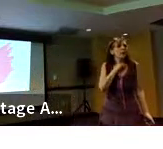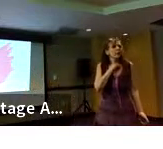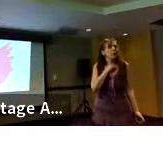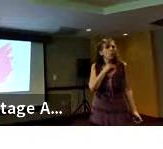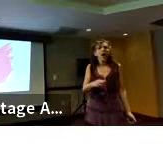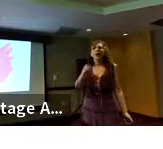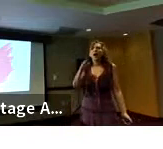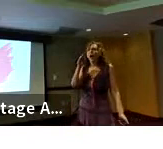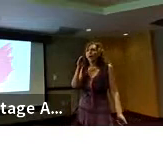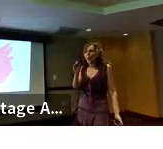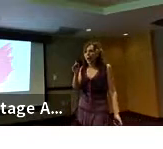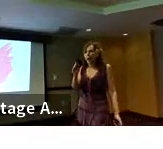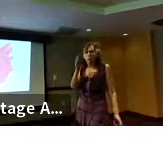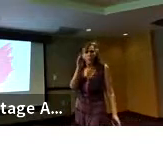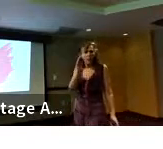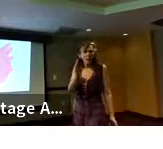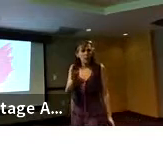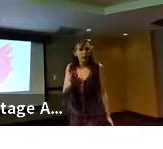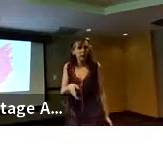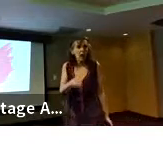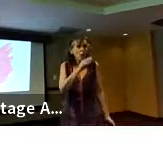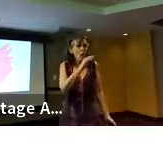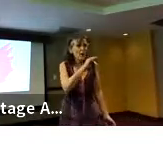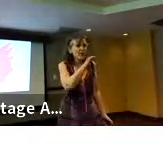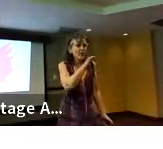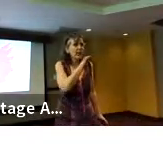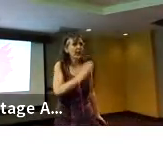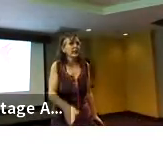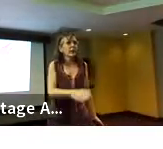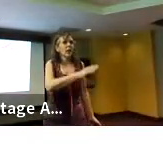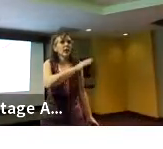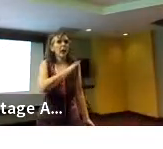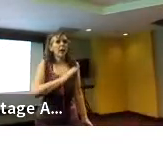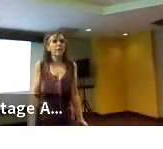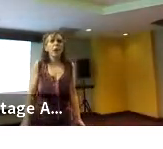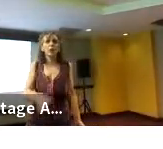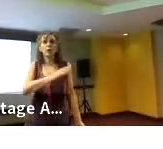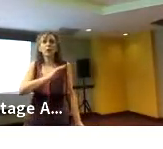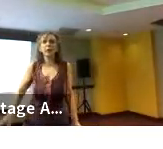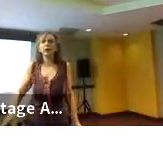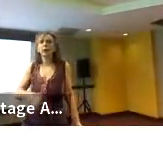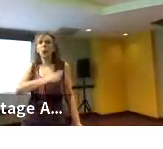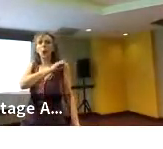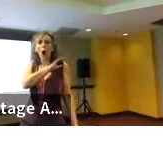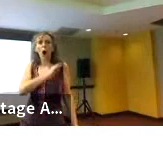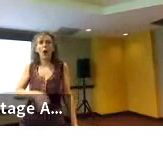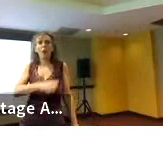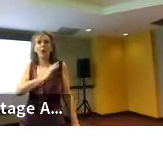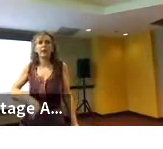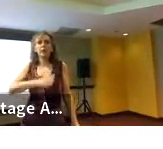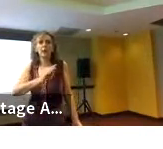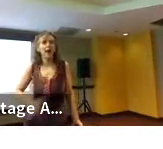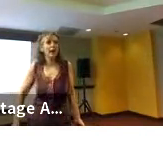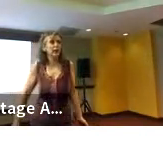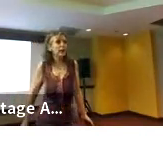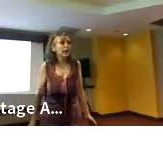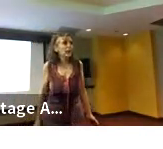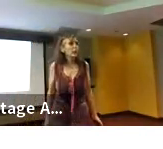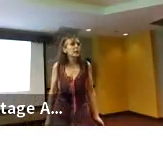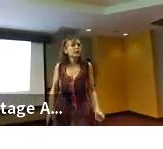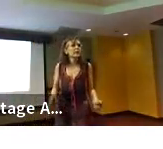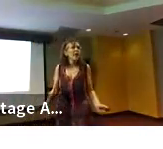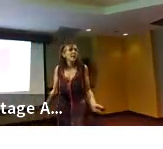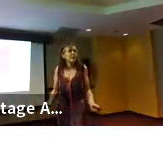we are the one, again, remember this, one of the least diverse creatures on this